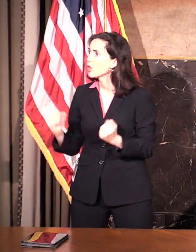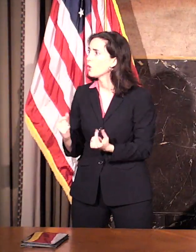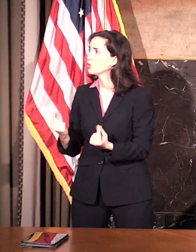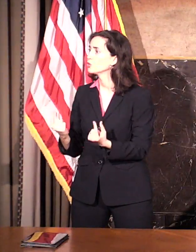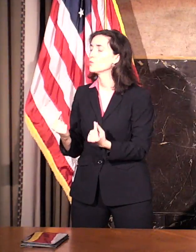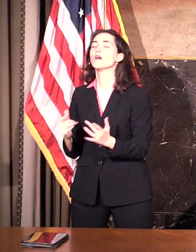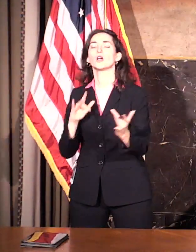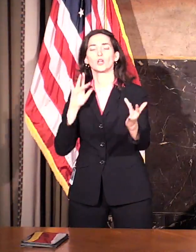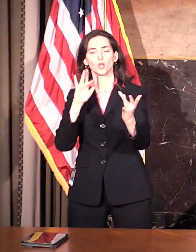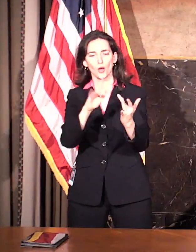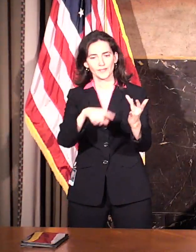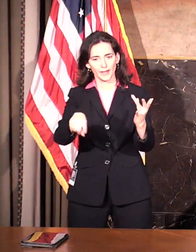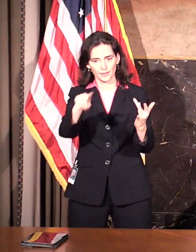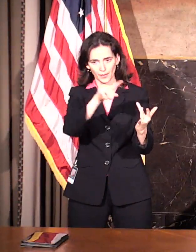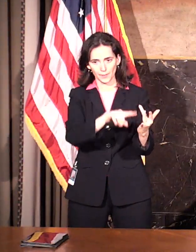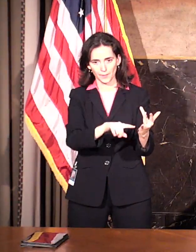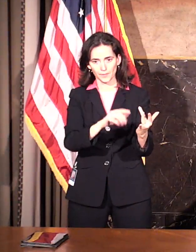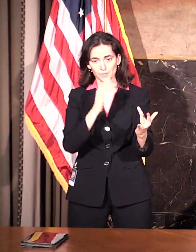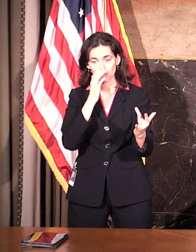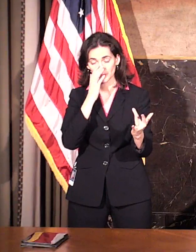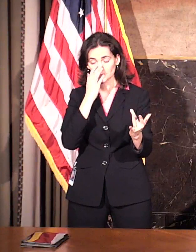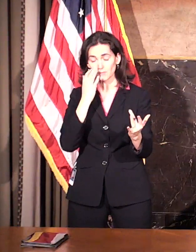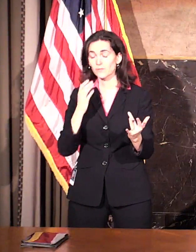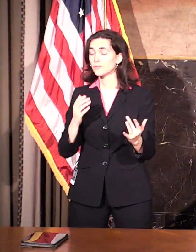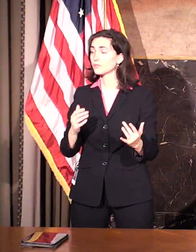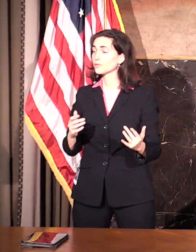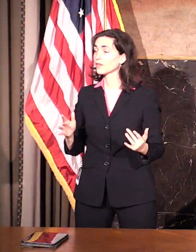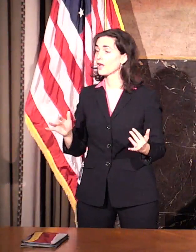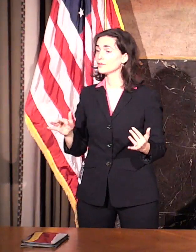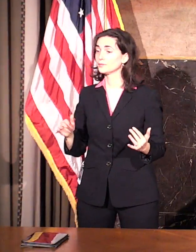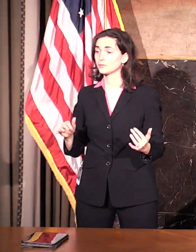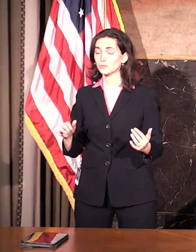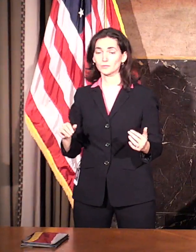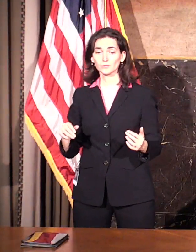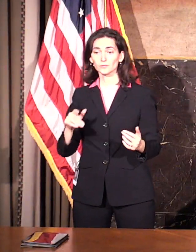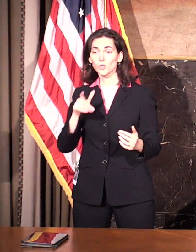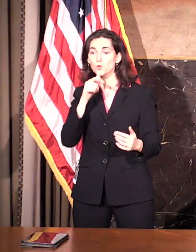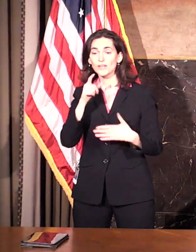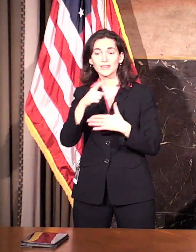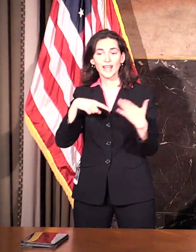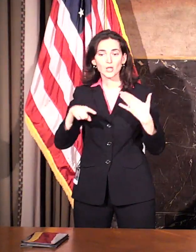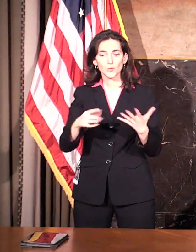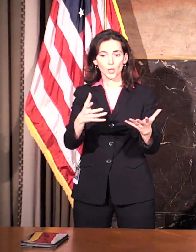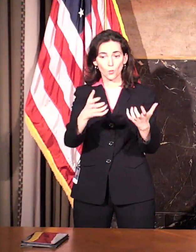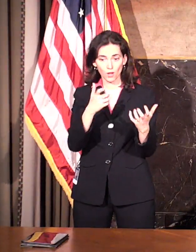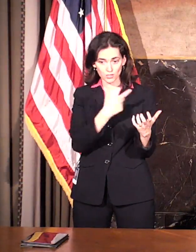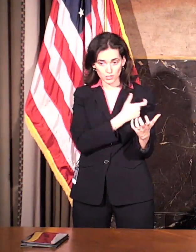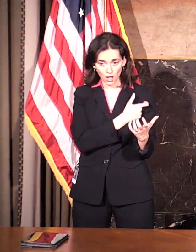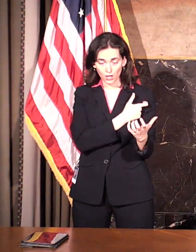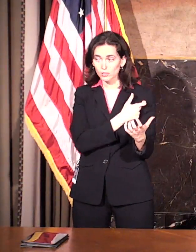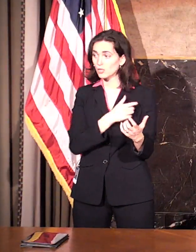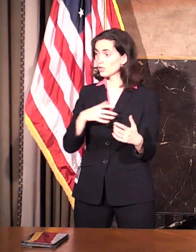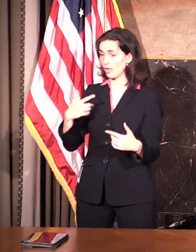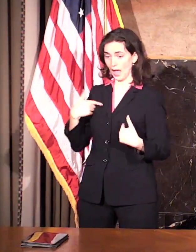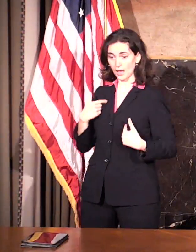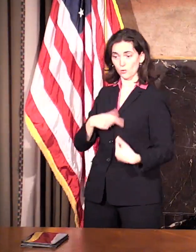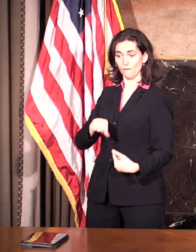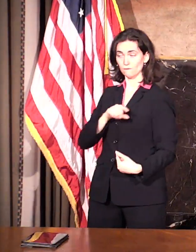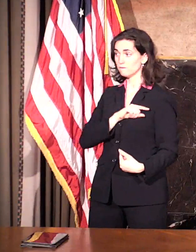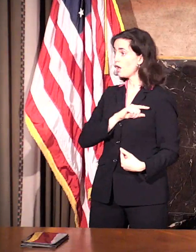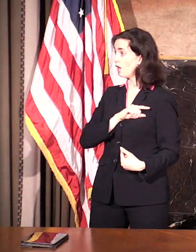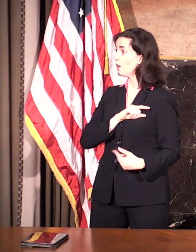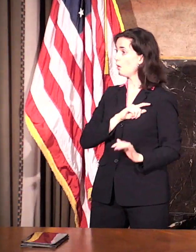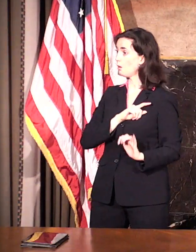back up with them. And then for everybody who's looking for a dose next week, who's in the priority group,